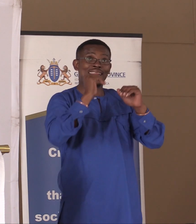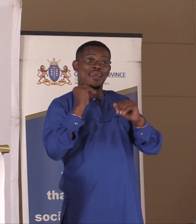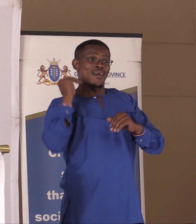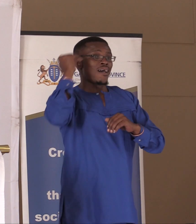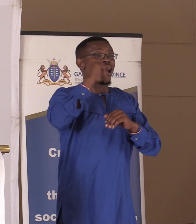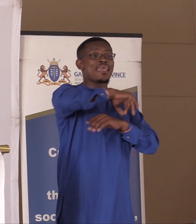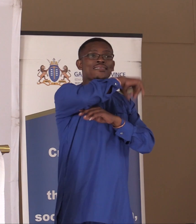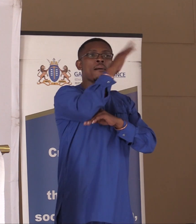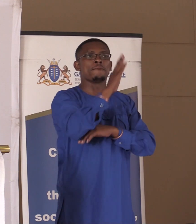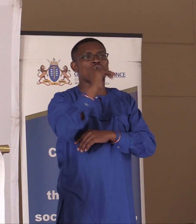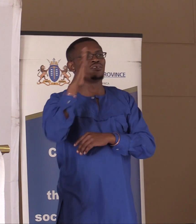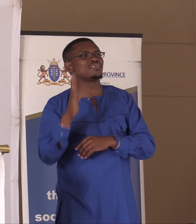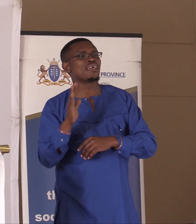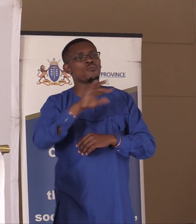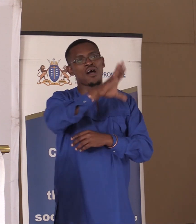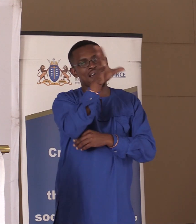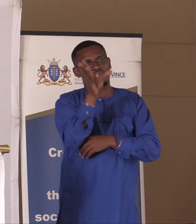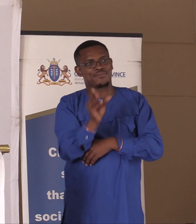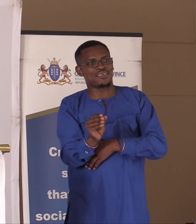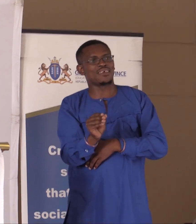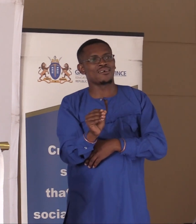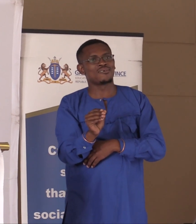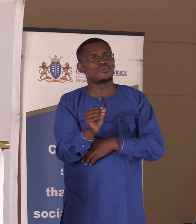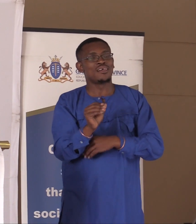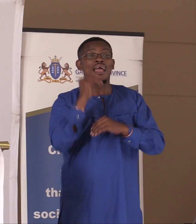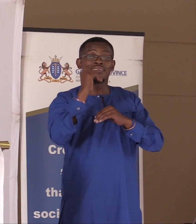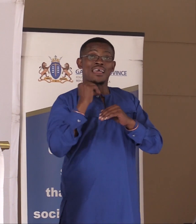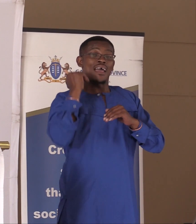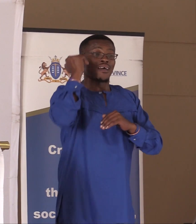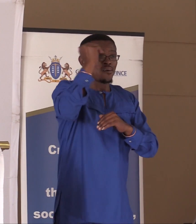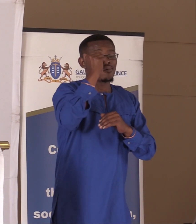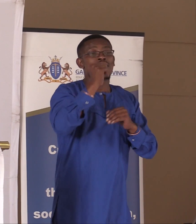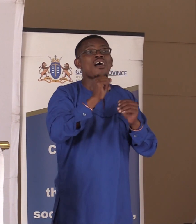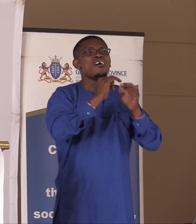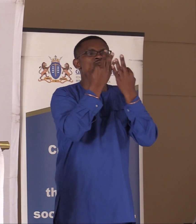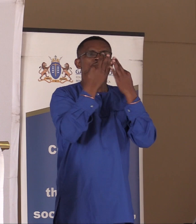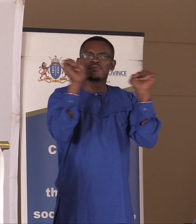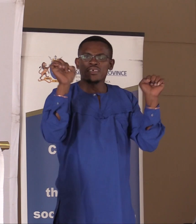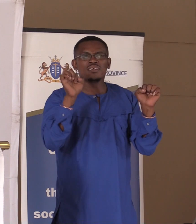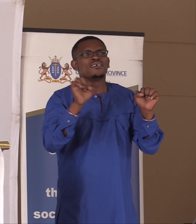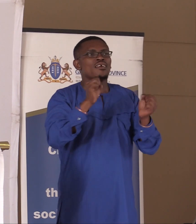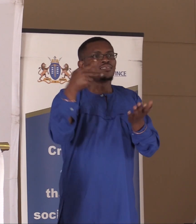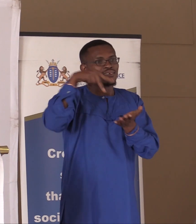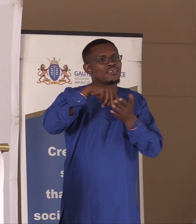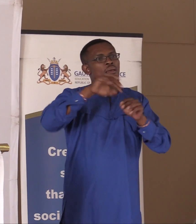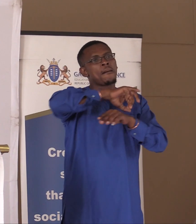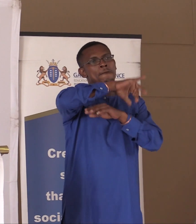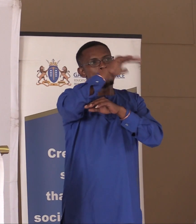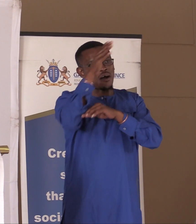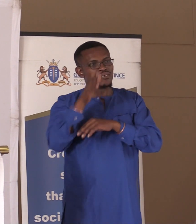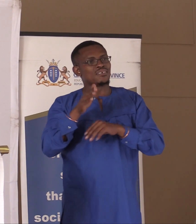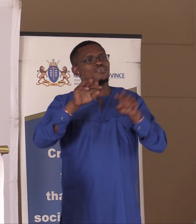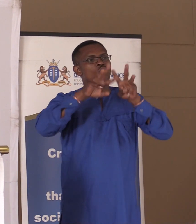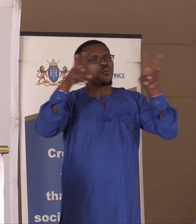highest mountain on the African continent and is the highest freestanding mountain in the world. Right,